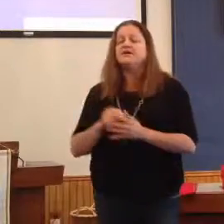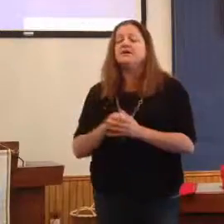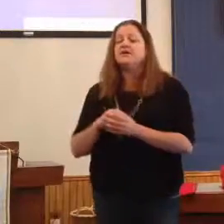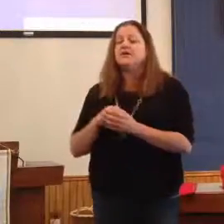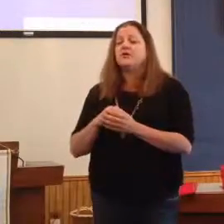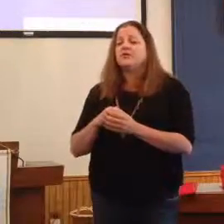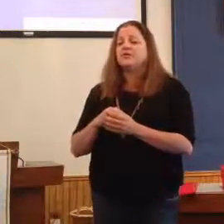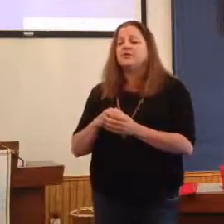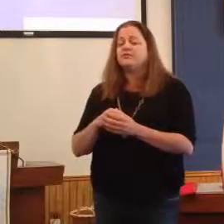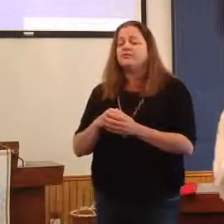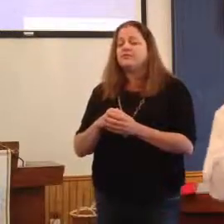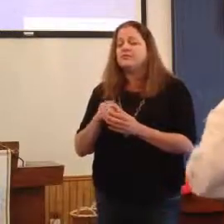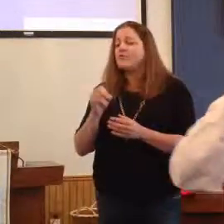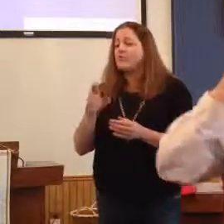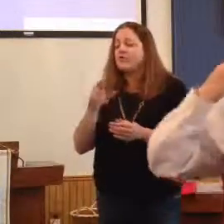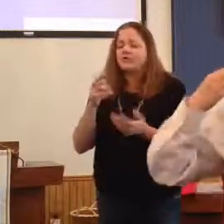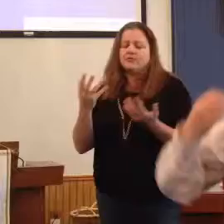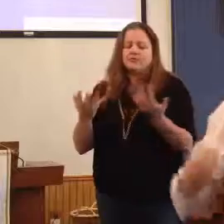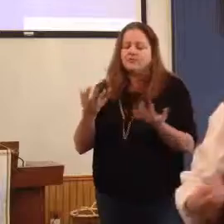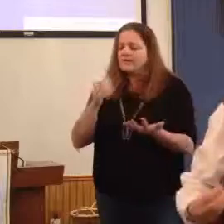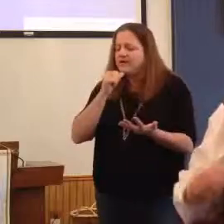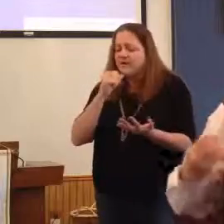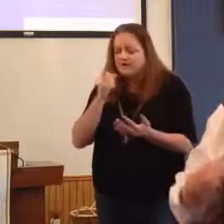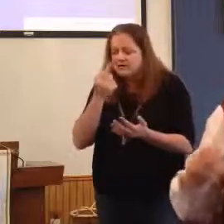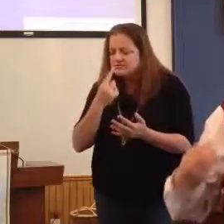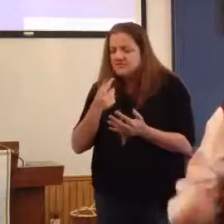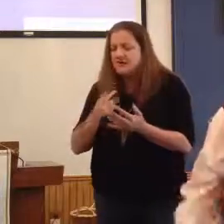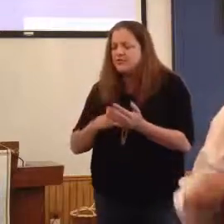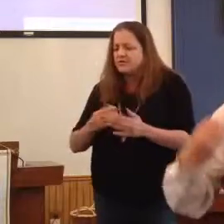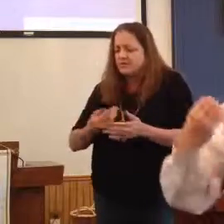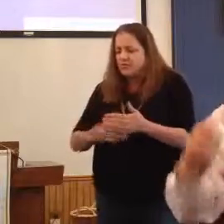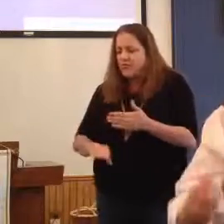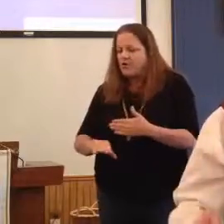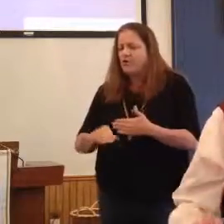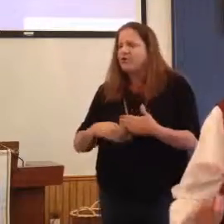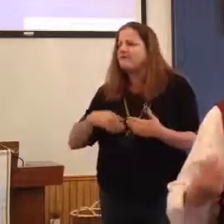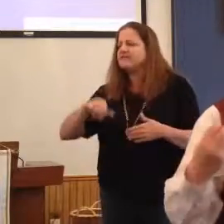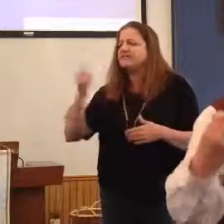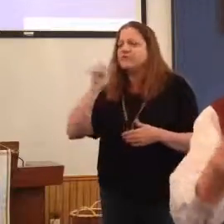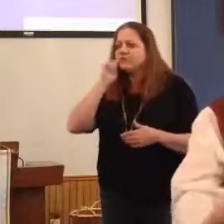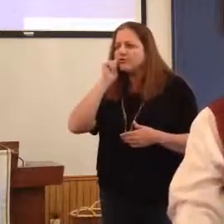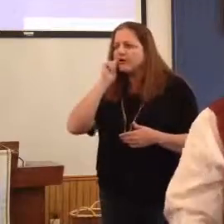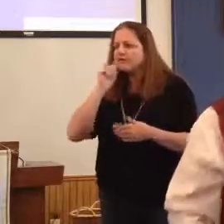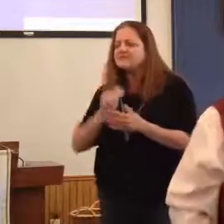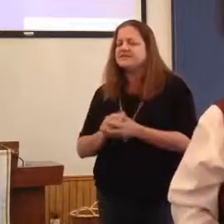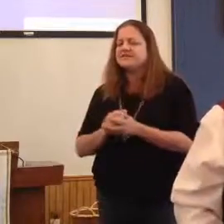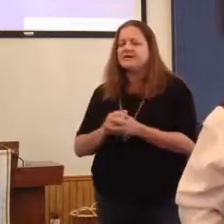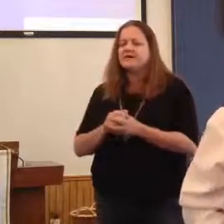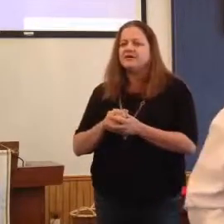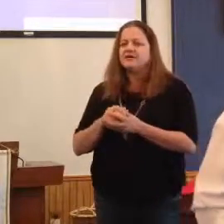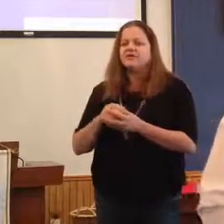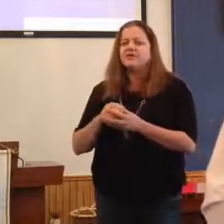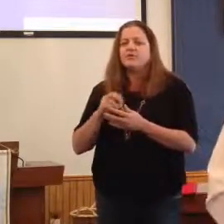really understand what it's like to be born of a different race or a different